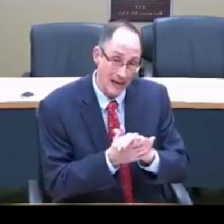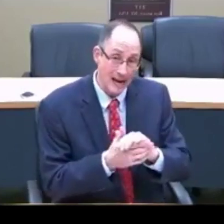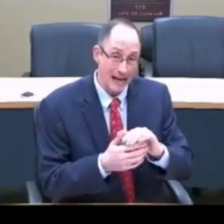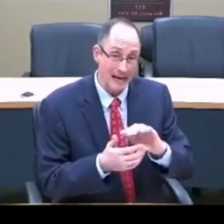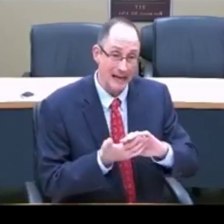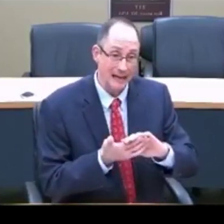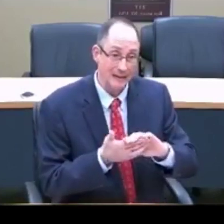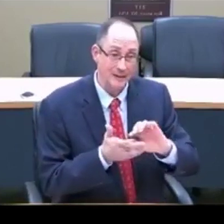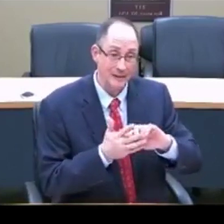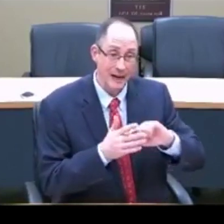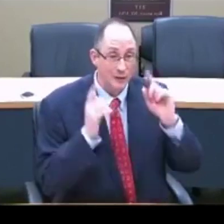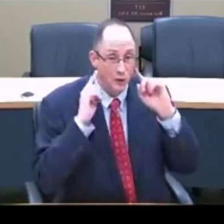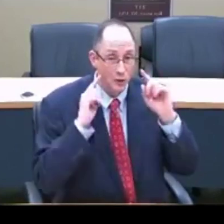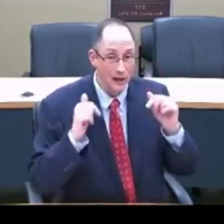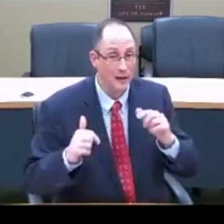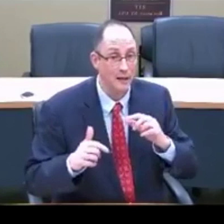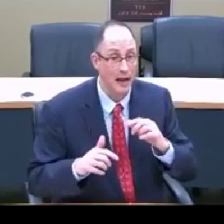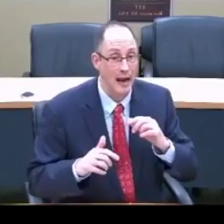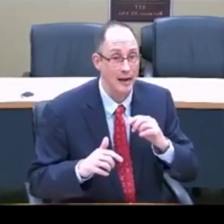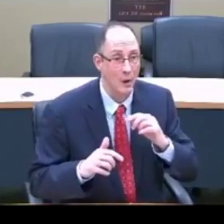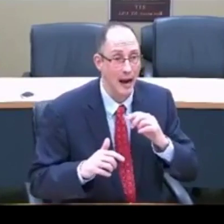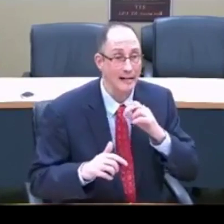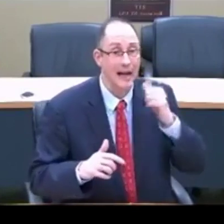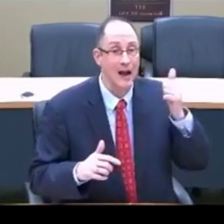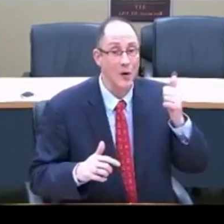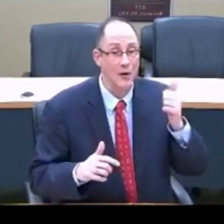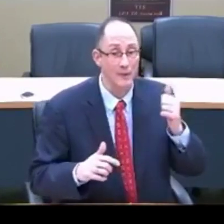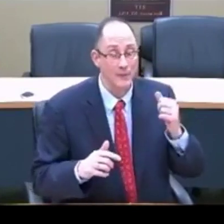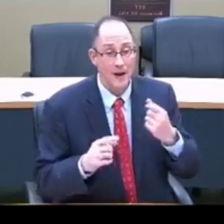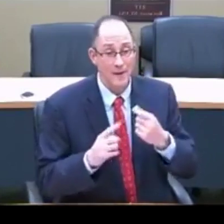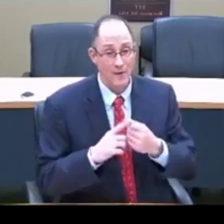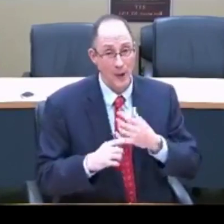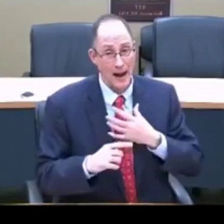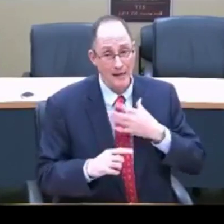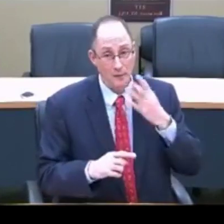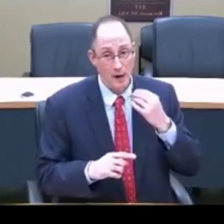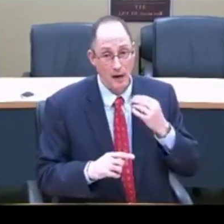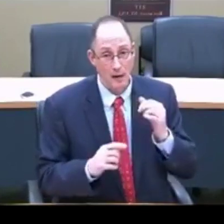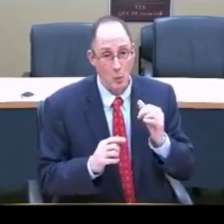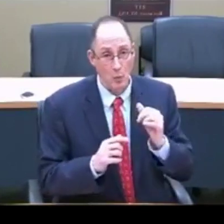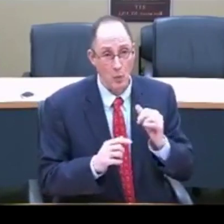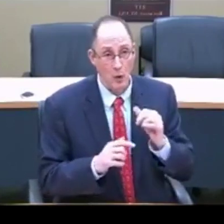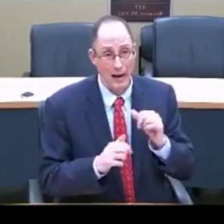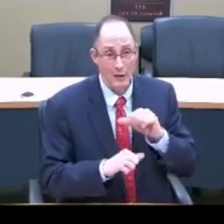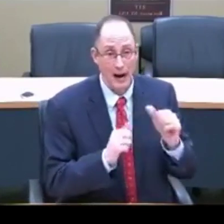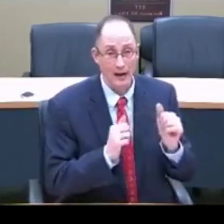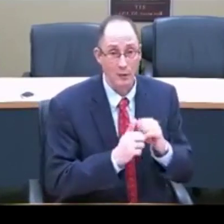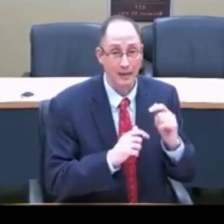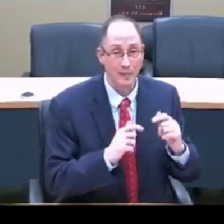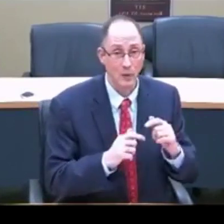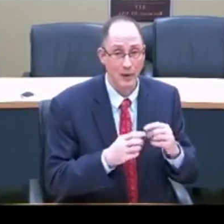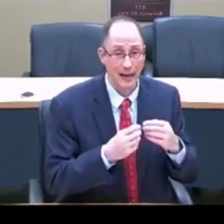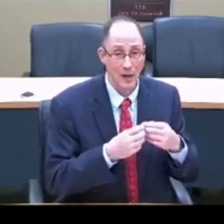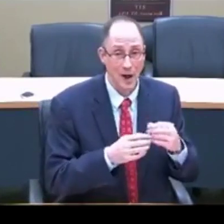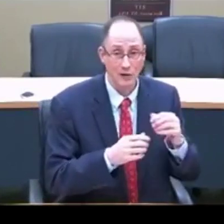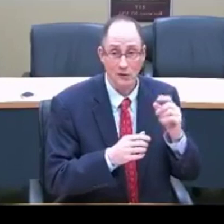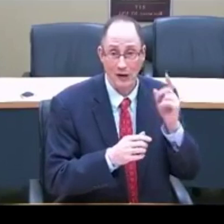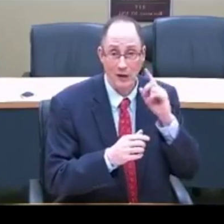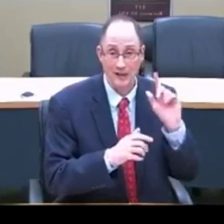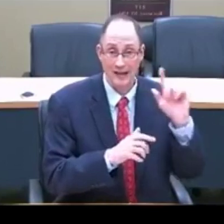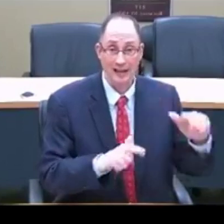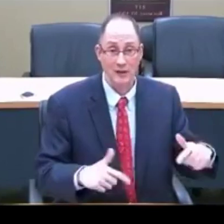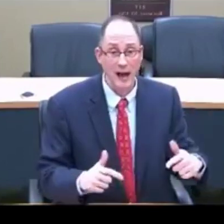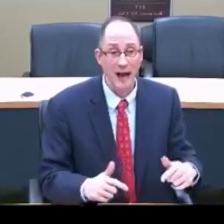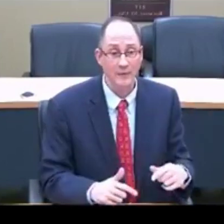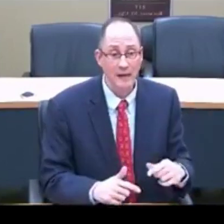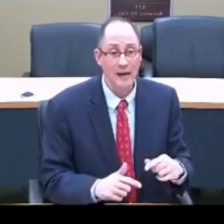He started losing hearing as he got older. From my experience in interacting with people that lost their hearing